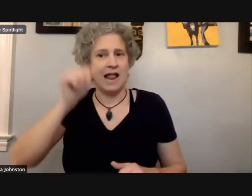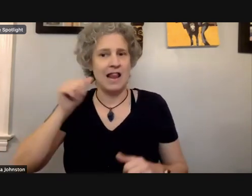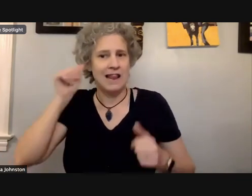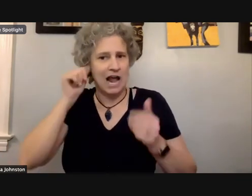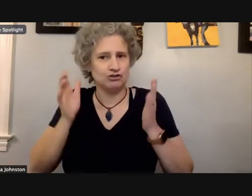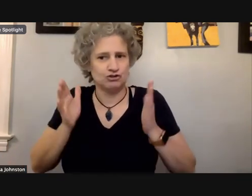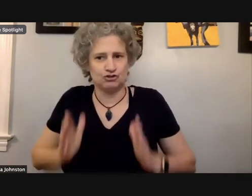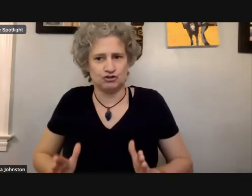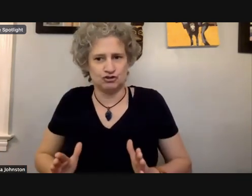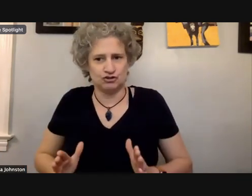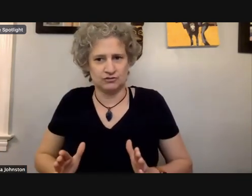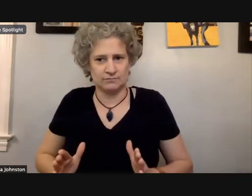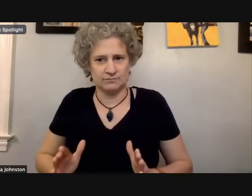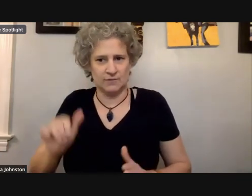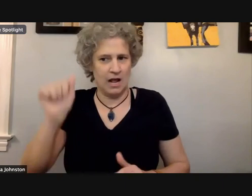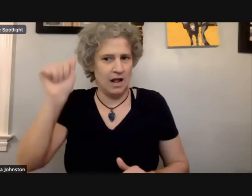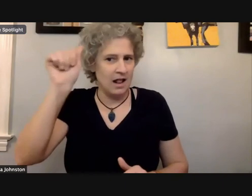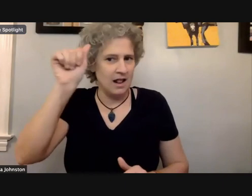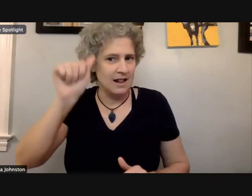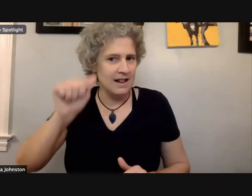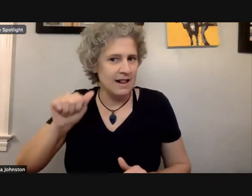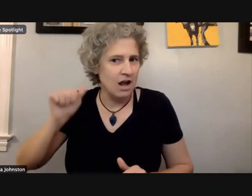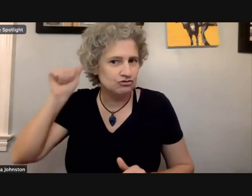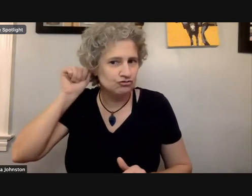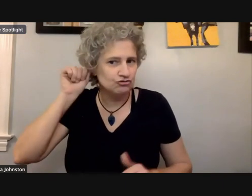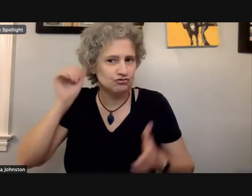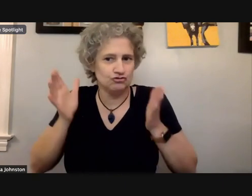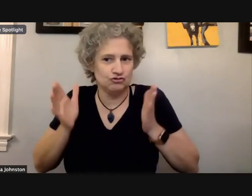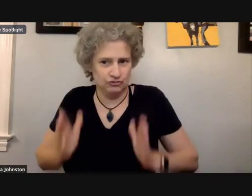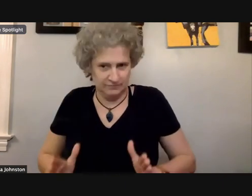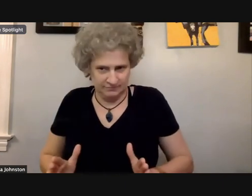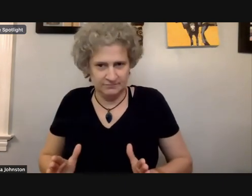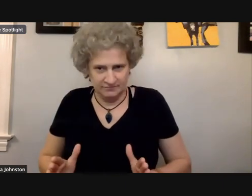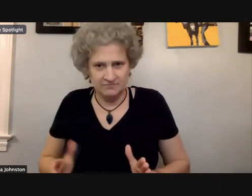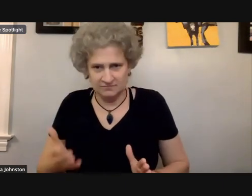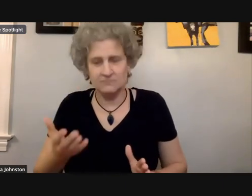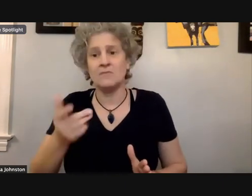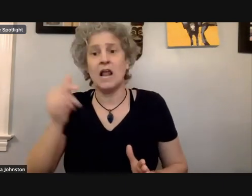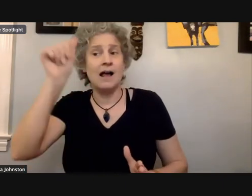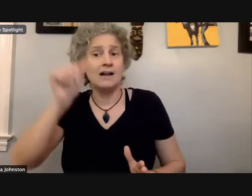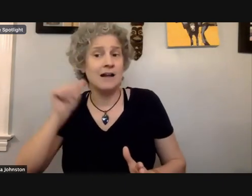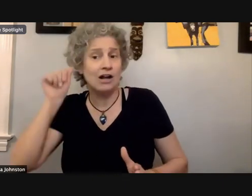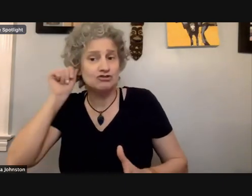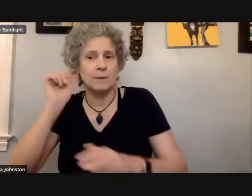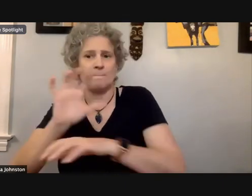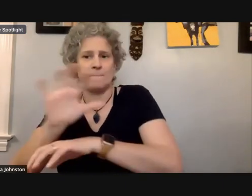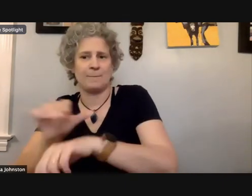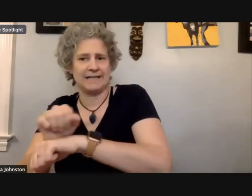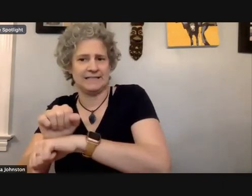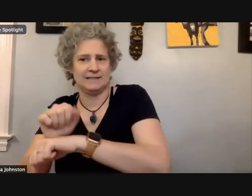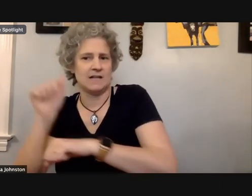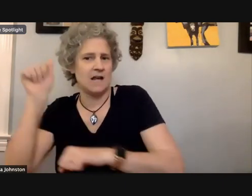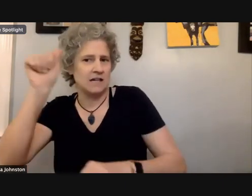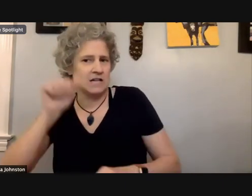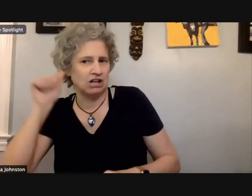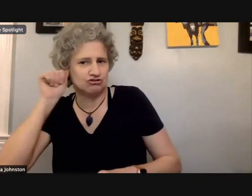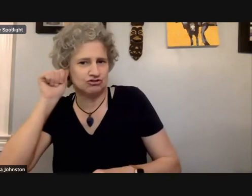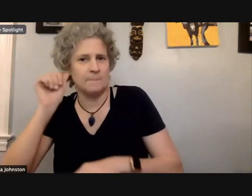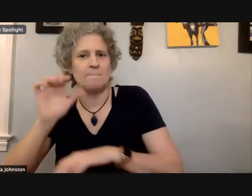Okay, audiologist is like this. A by the ear, that's audiology, and then you add the person marker for